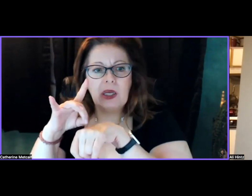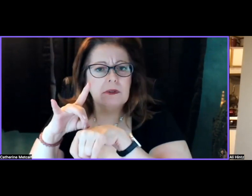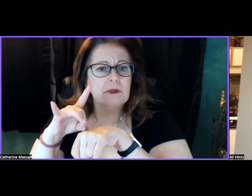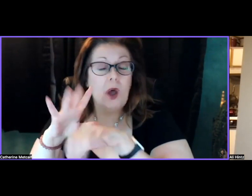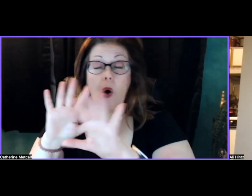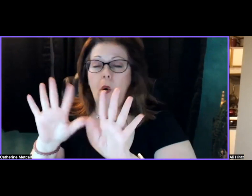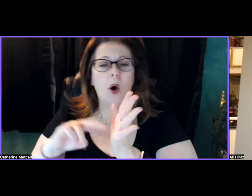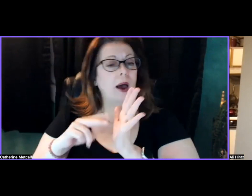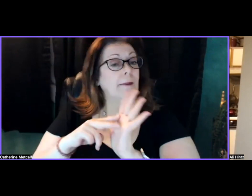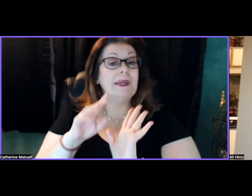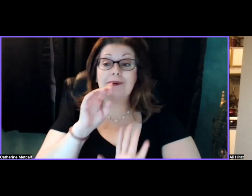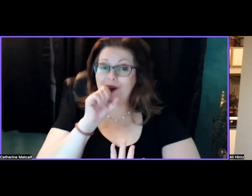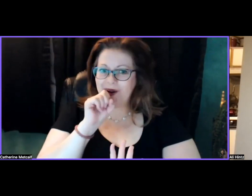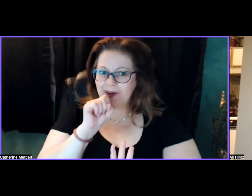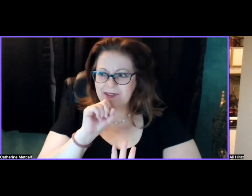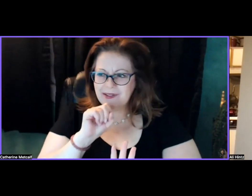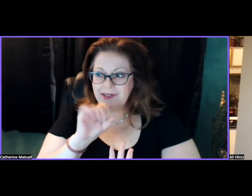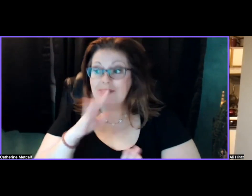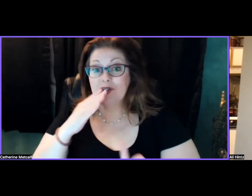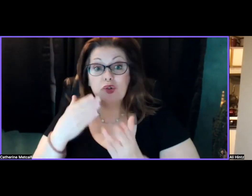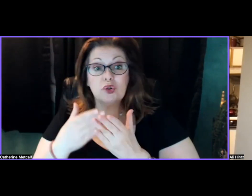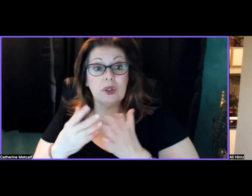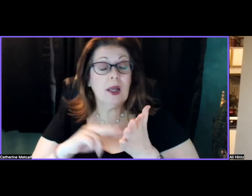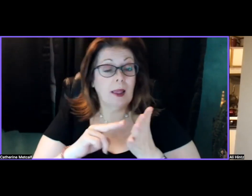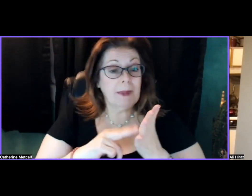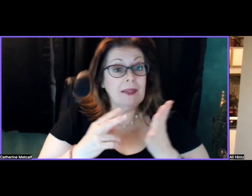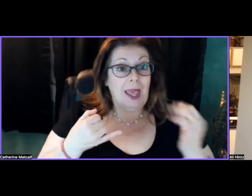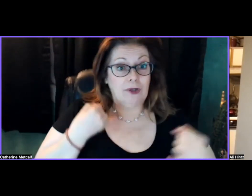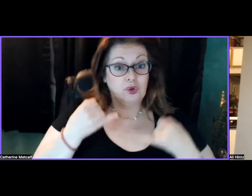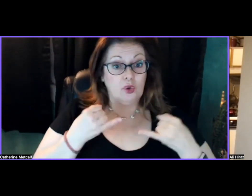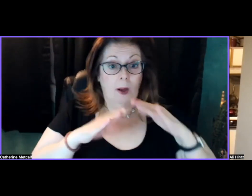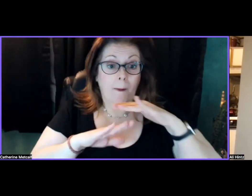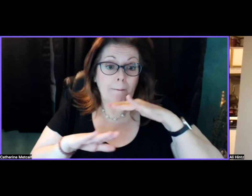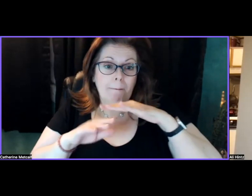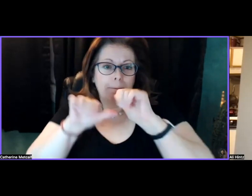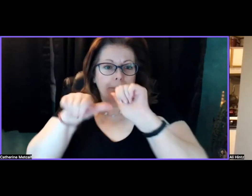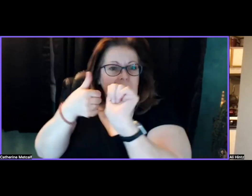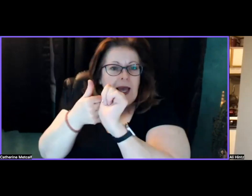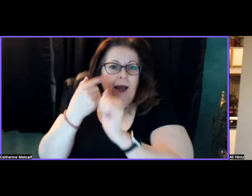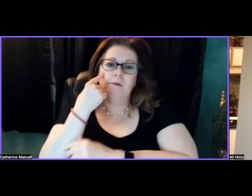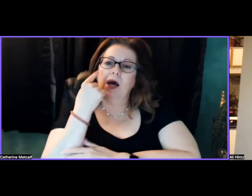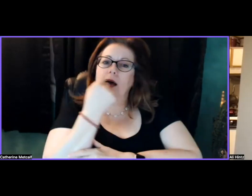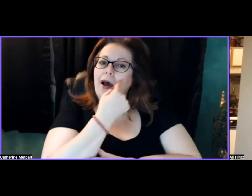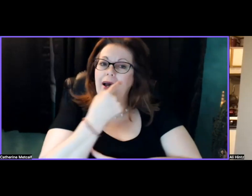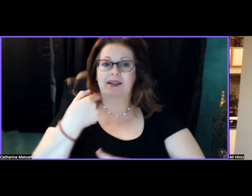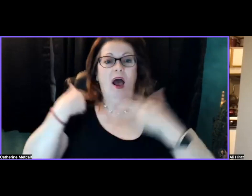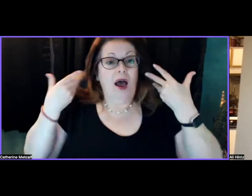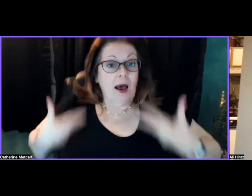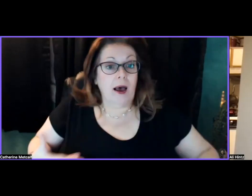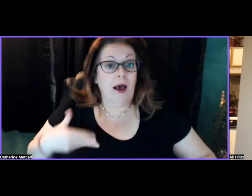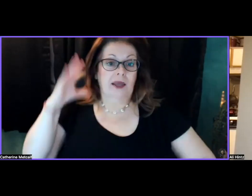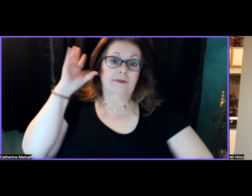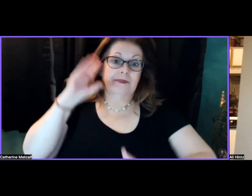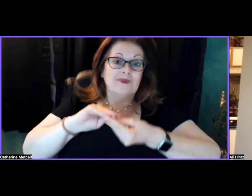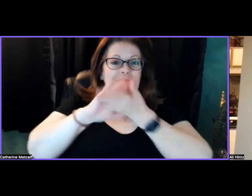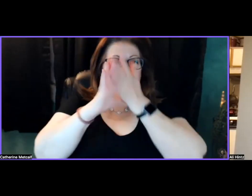I mean that joy. I mean that beneath my eyeballs, I became color. I know